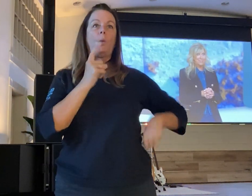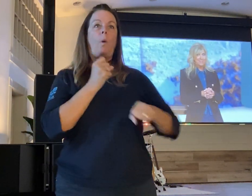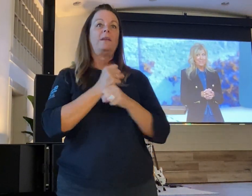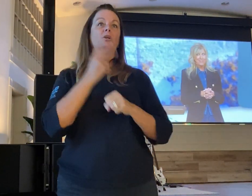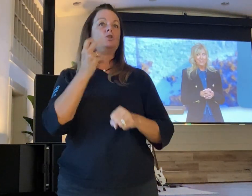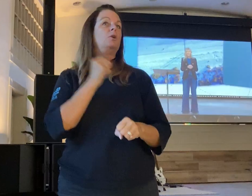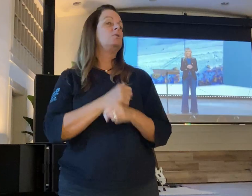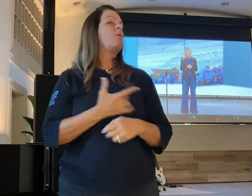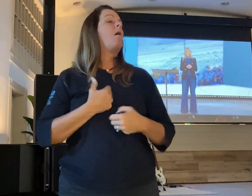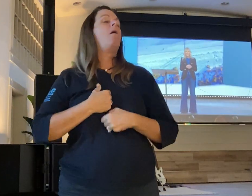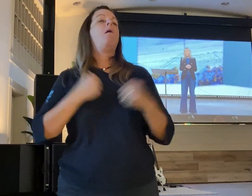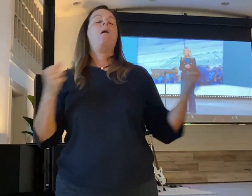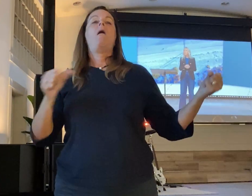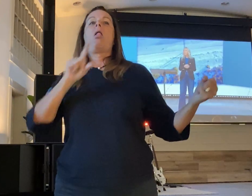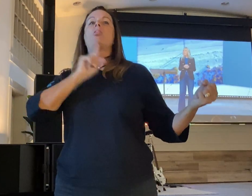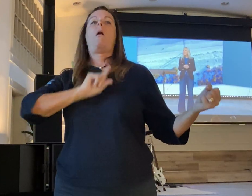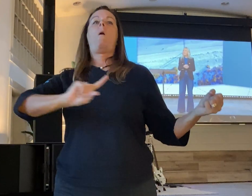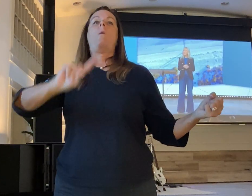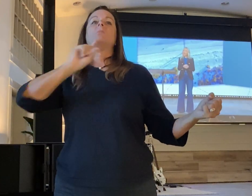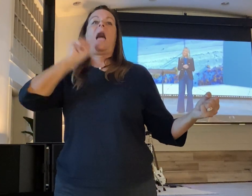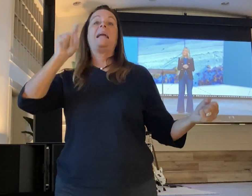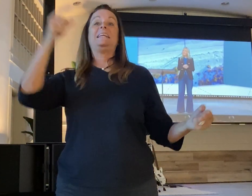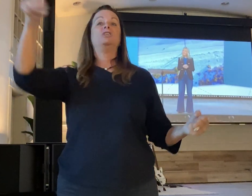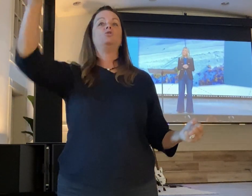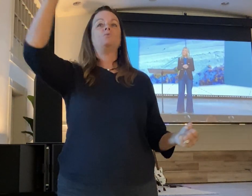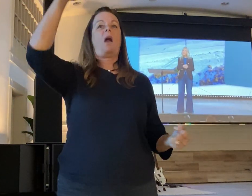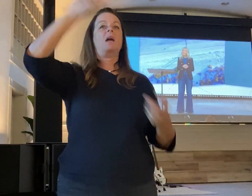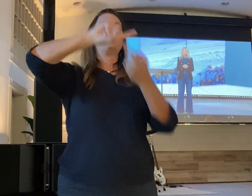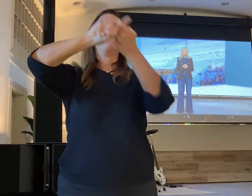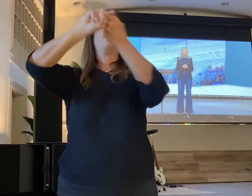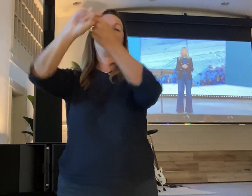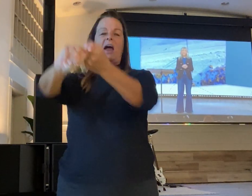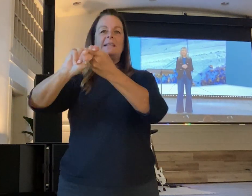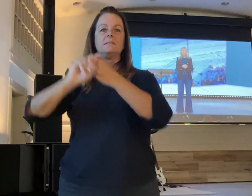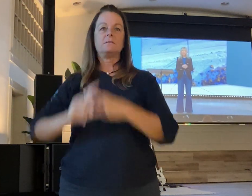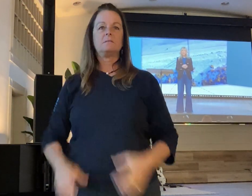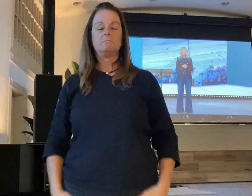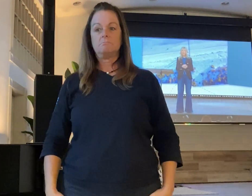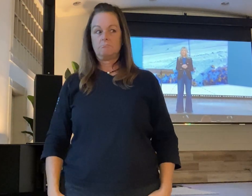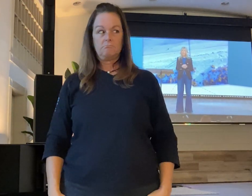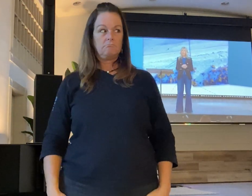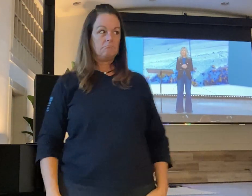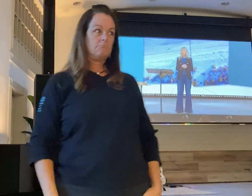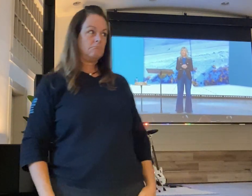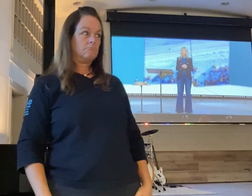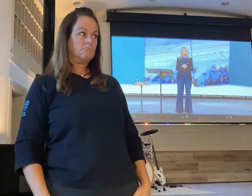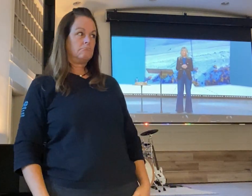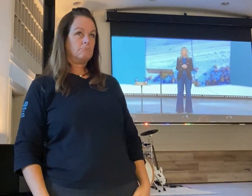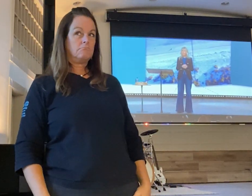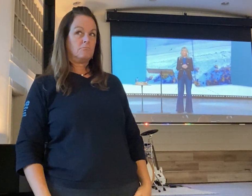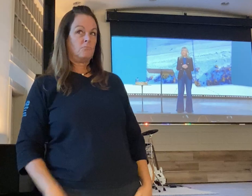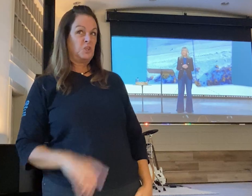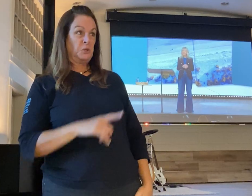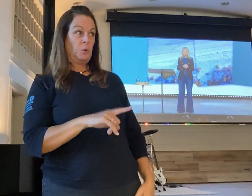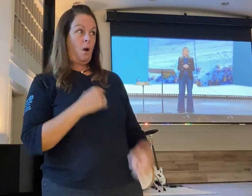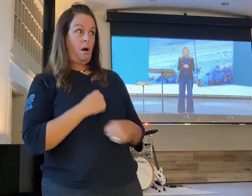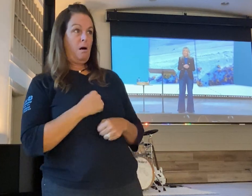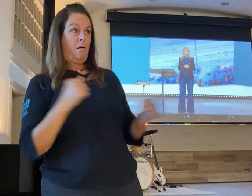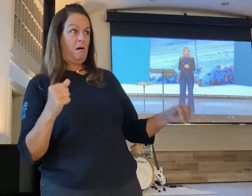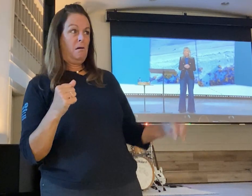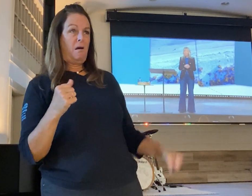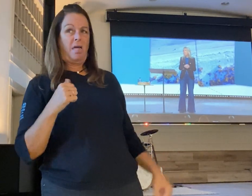couple of years. And we really need you guys. And I was like, I was a little uncomfortable with that level of